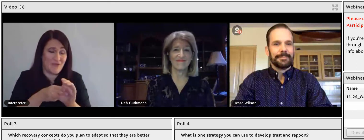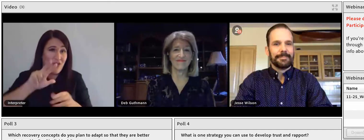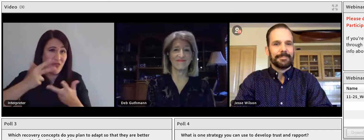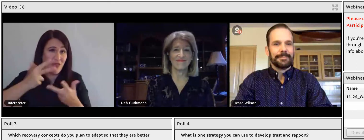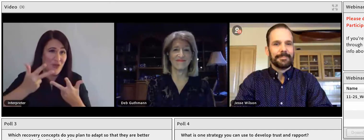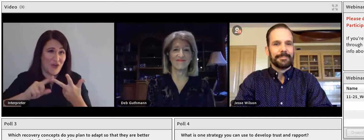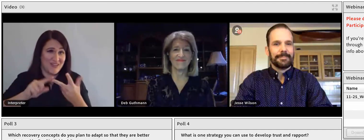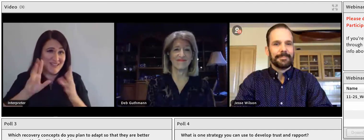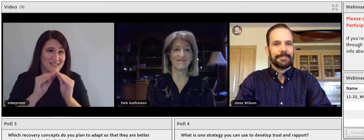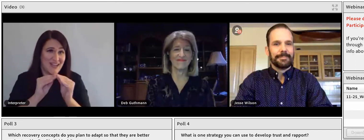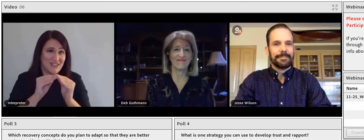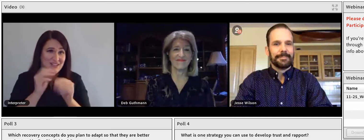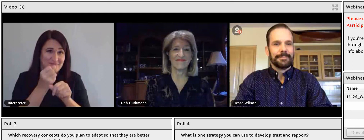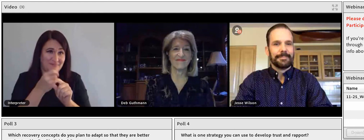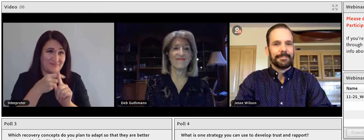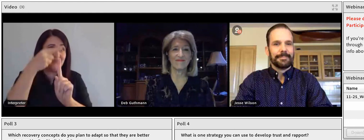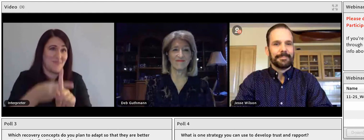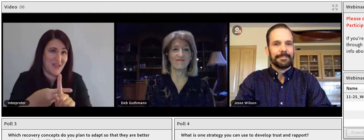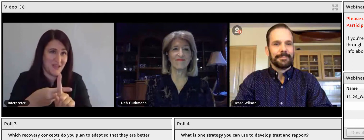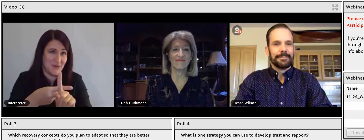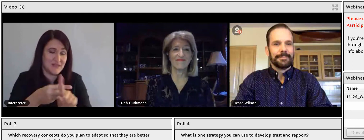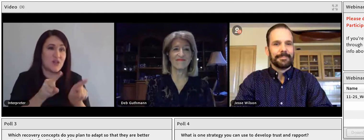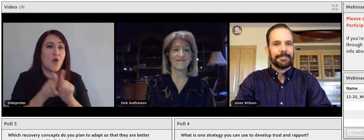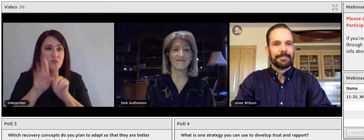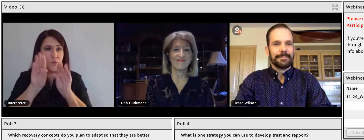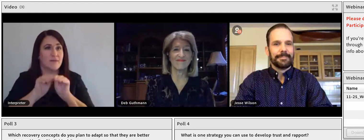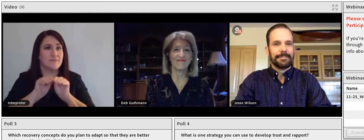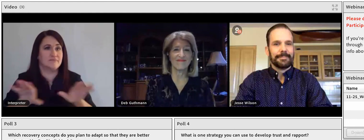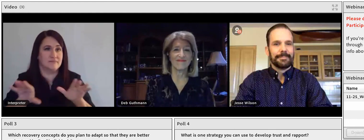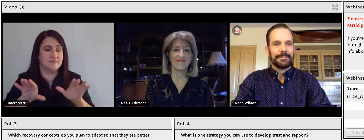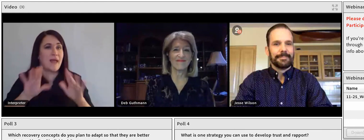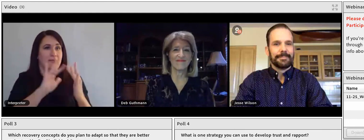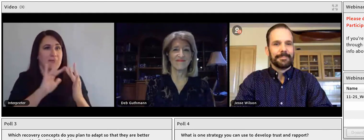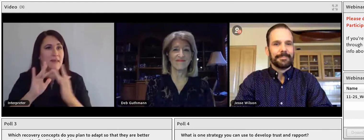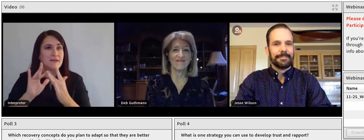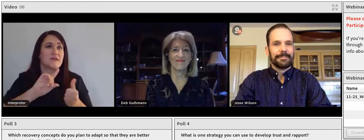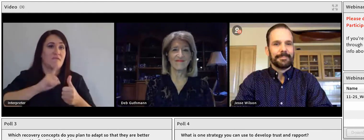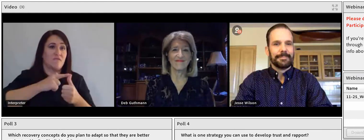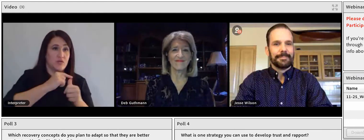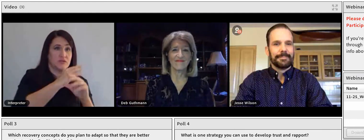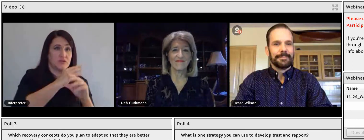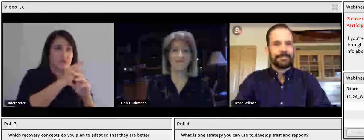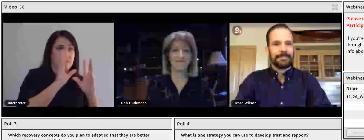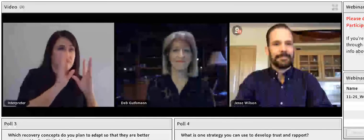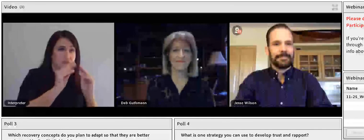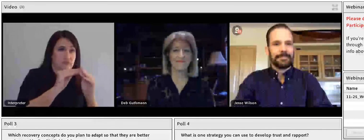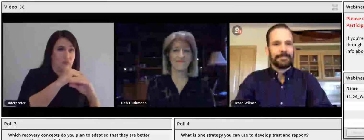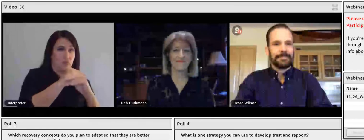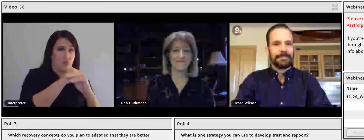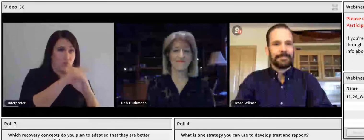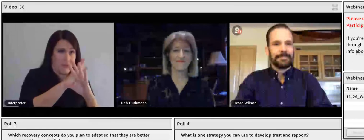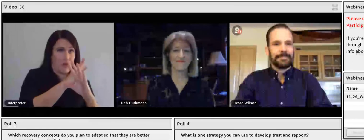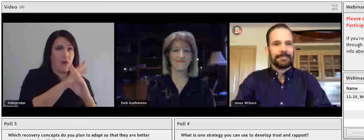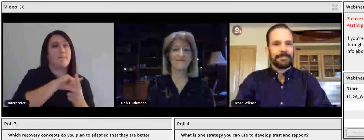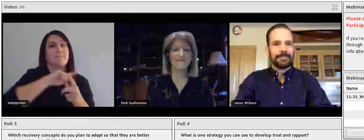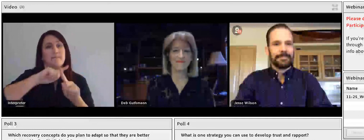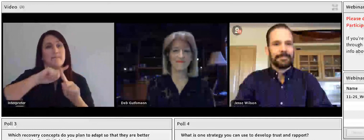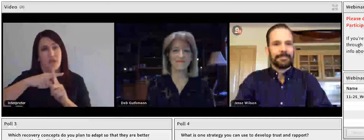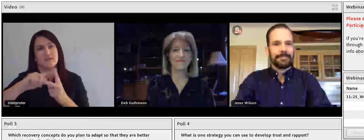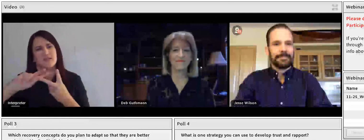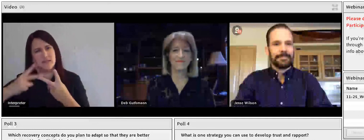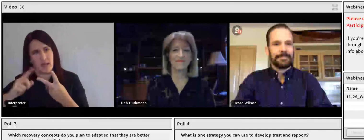our third session next month. We also will be sending you links to both the first webinar and the second webinar.